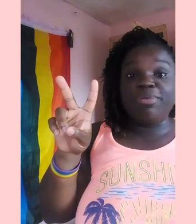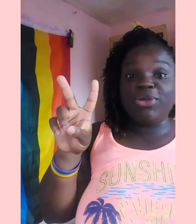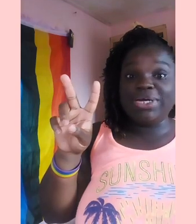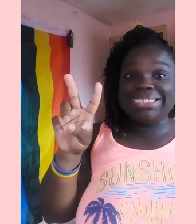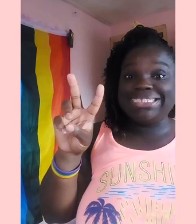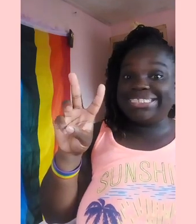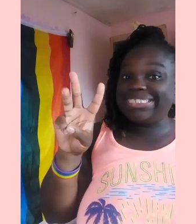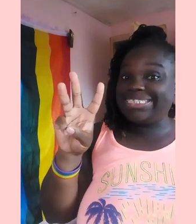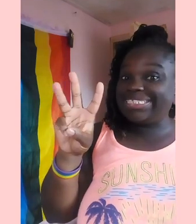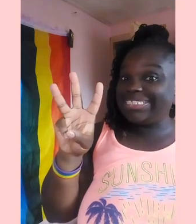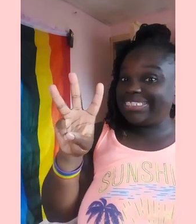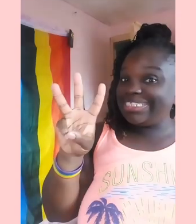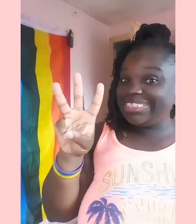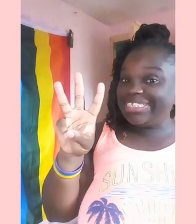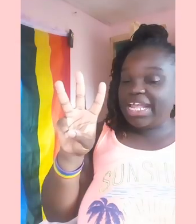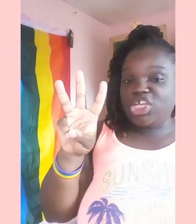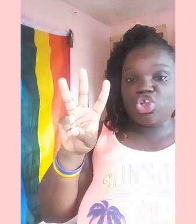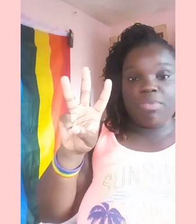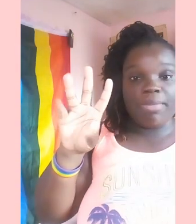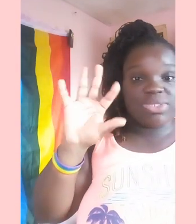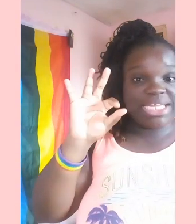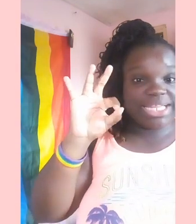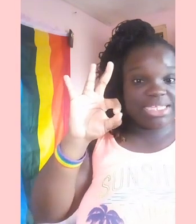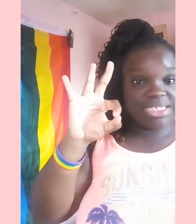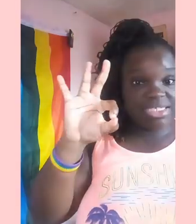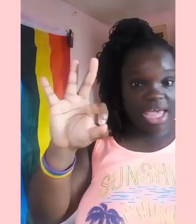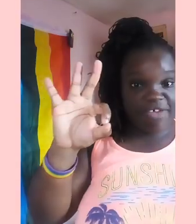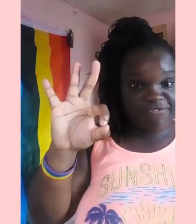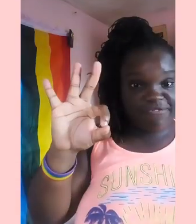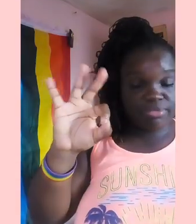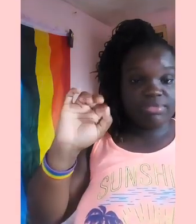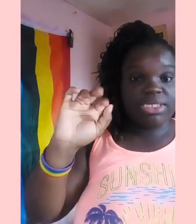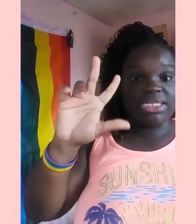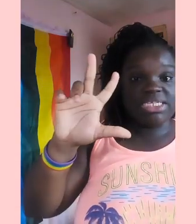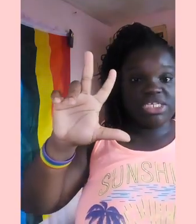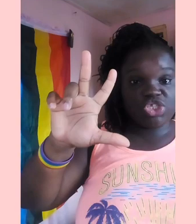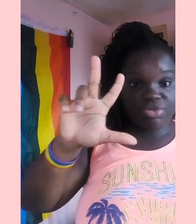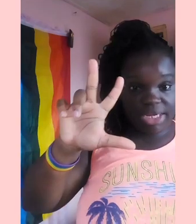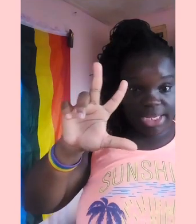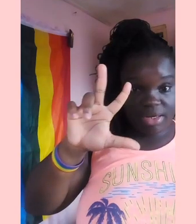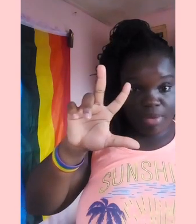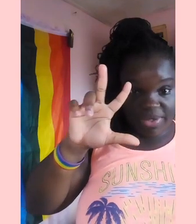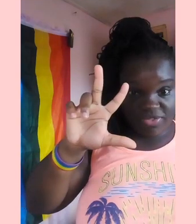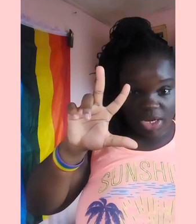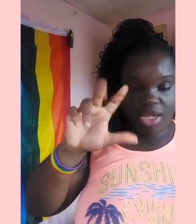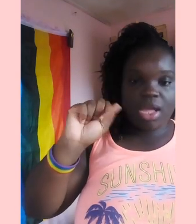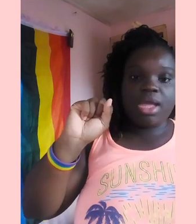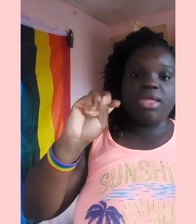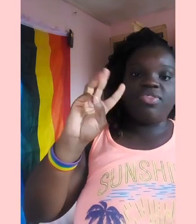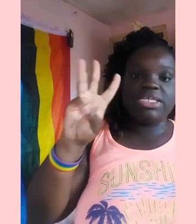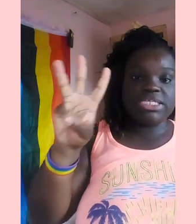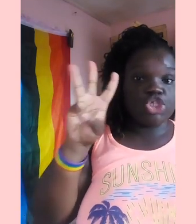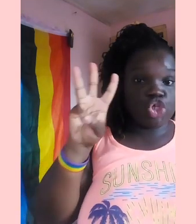W. So remember we said that this is F, this is 3, number 3, this is